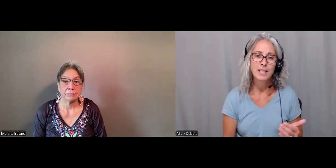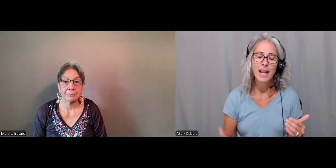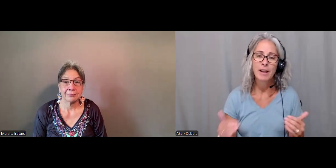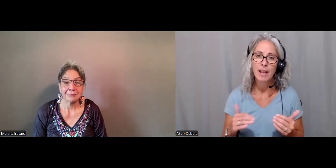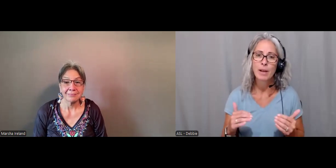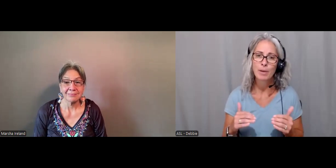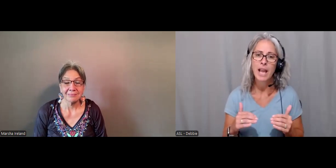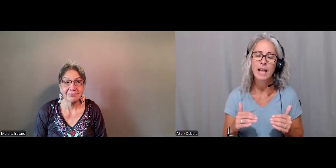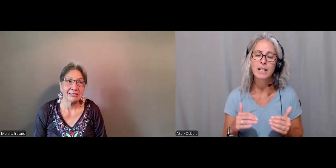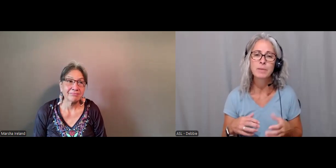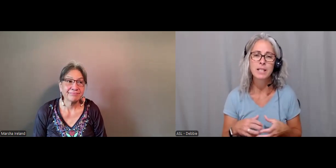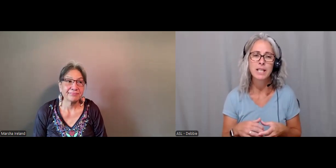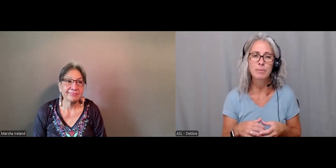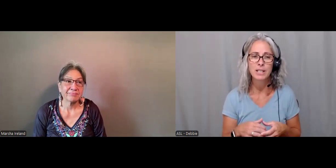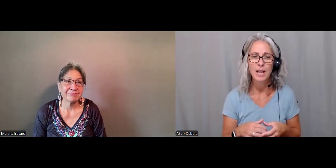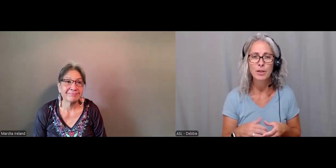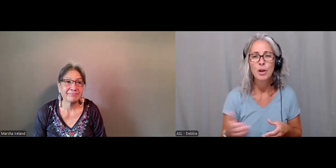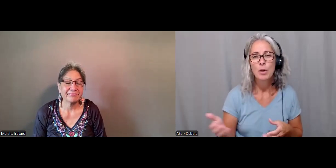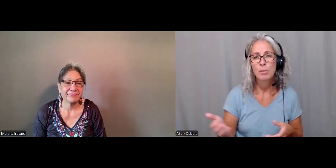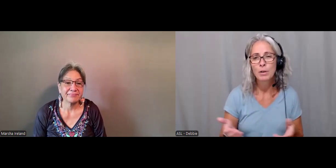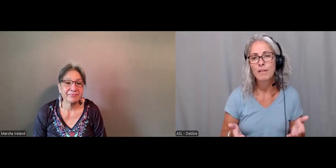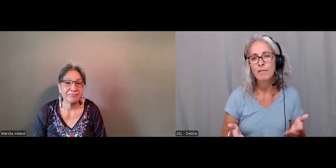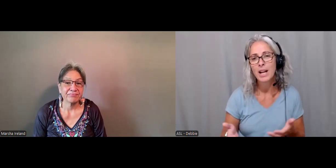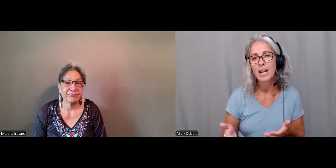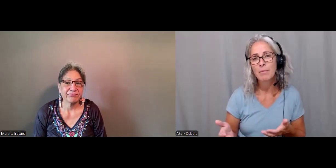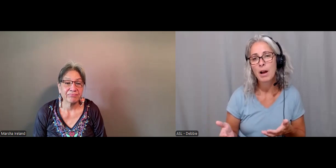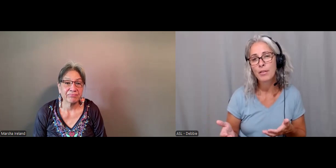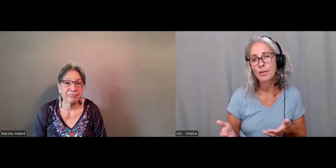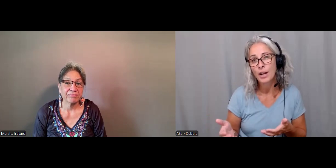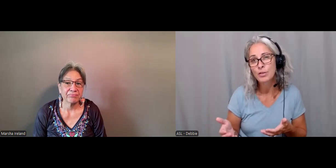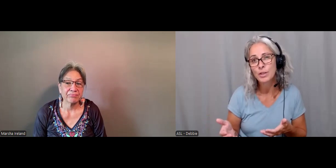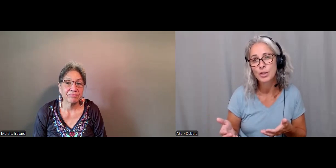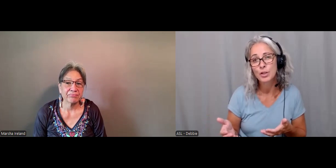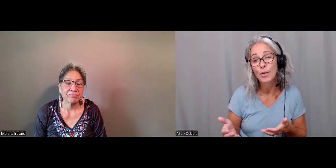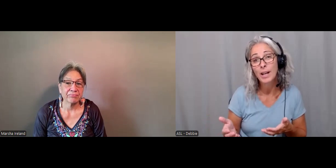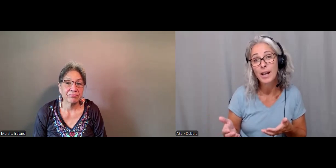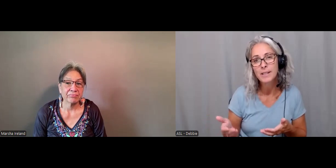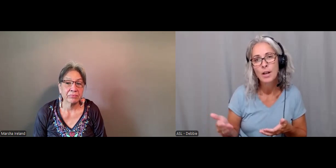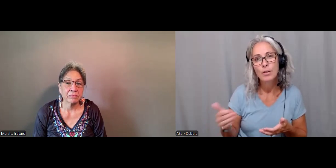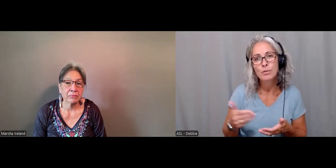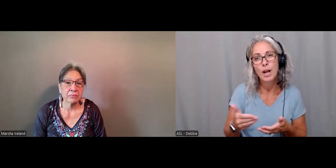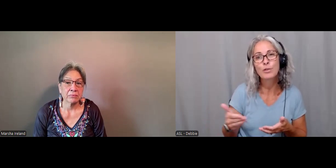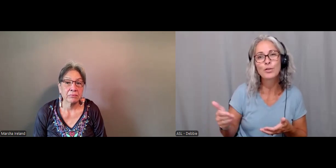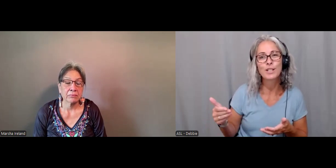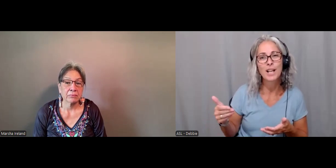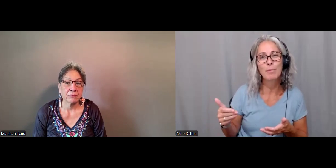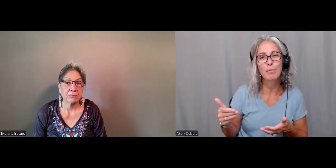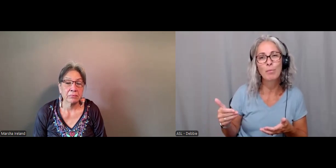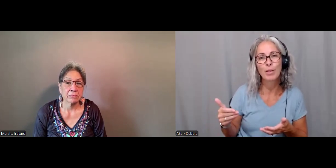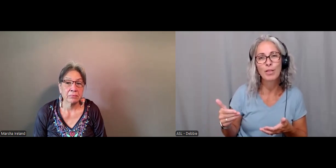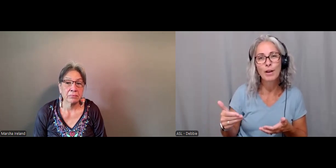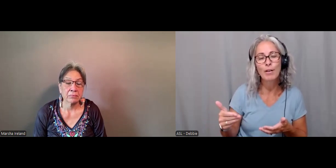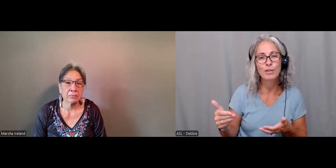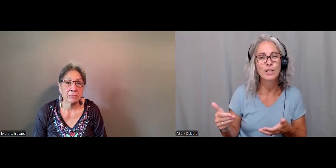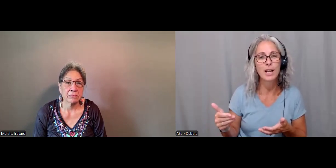Nations, and that we can come to the table together when we're inviting other countries to join us. Those countries come